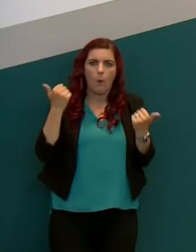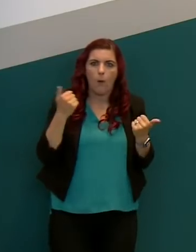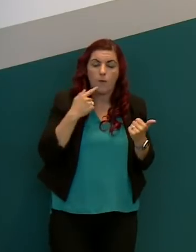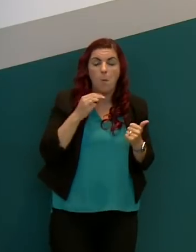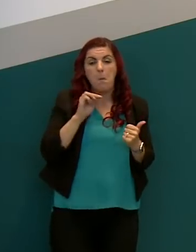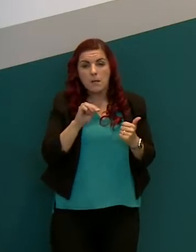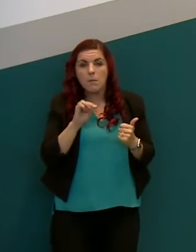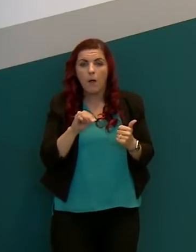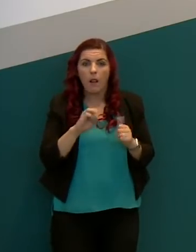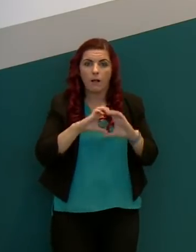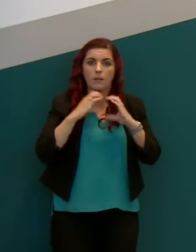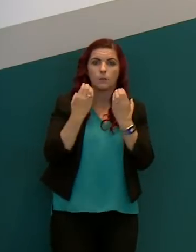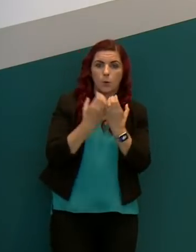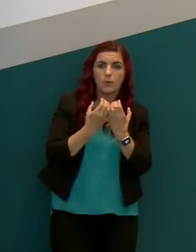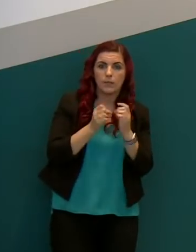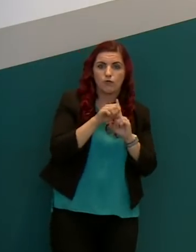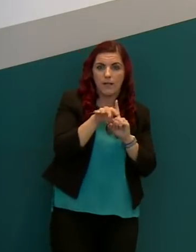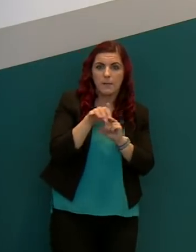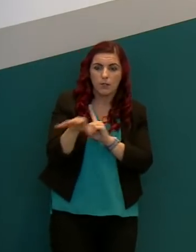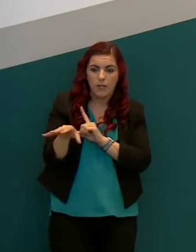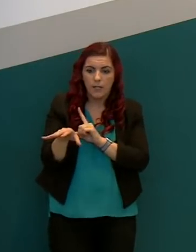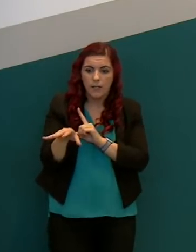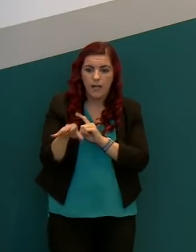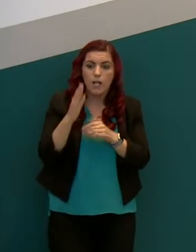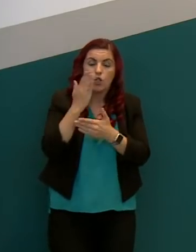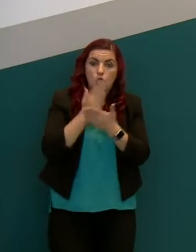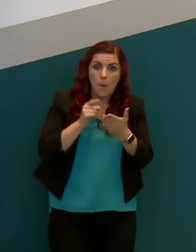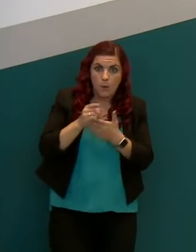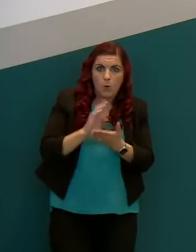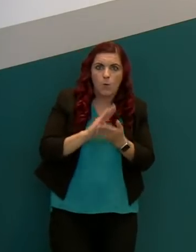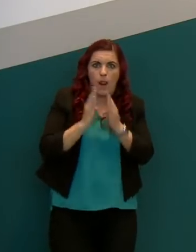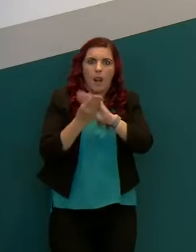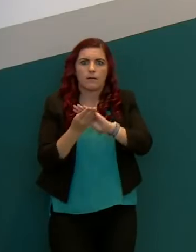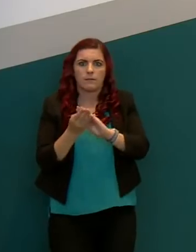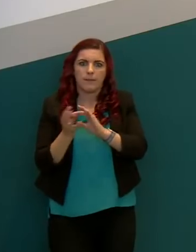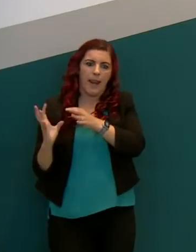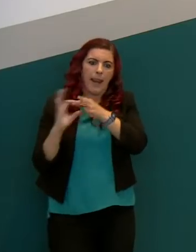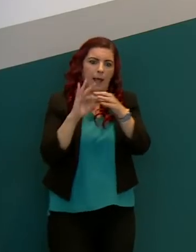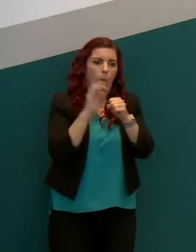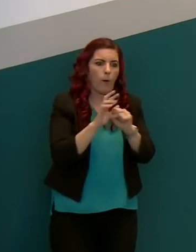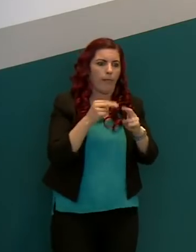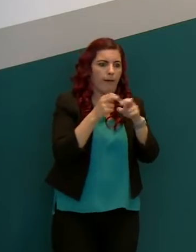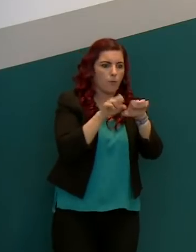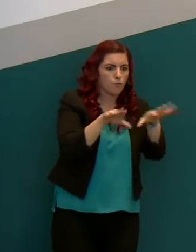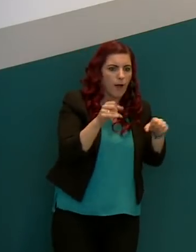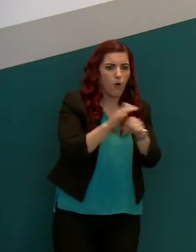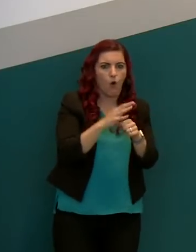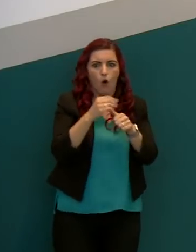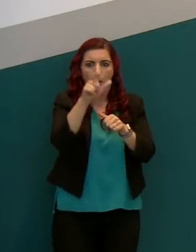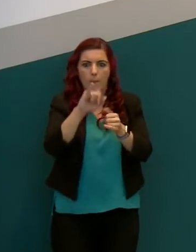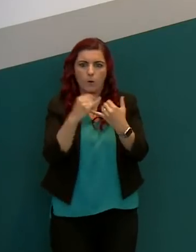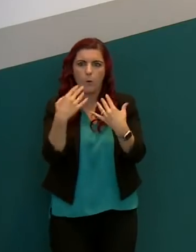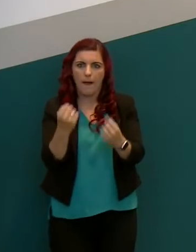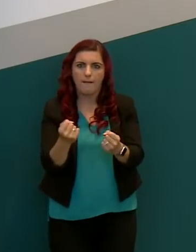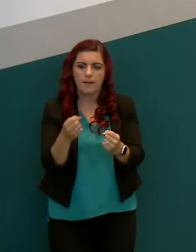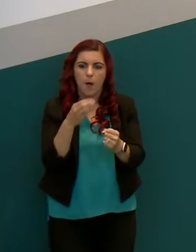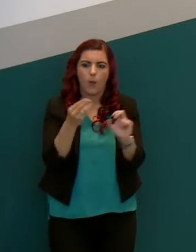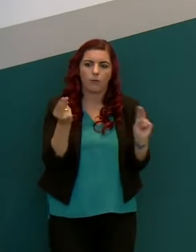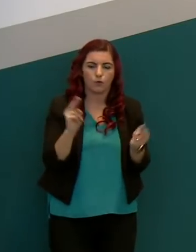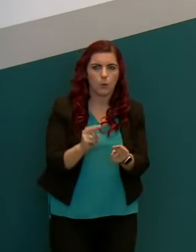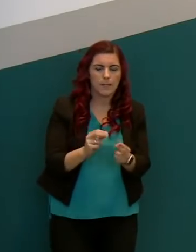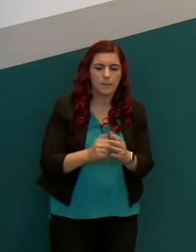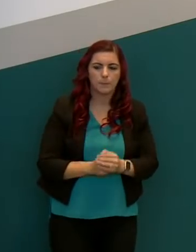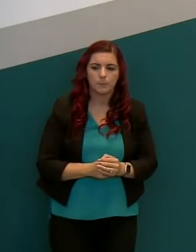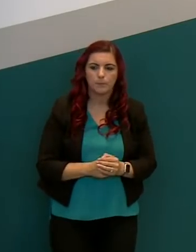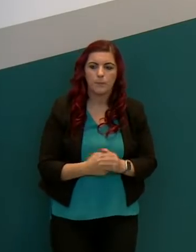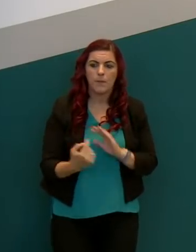those recent cases on further investigation will be linked to an outbreak or to another case, so that will diminish.